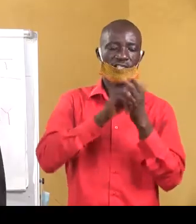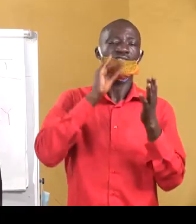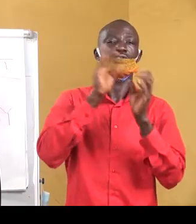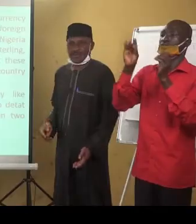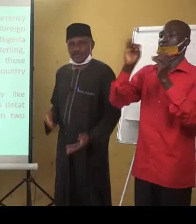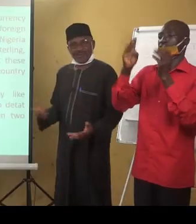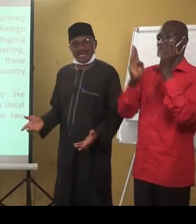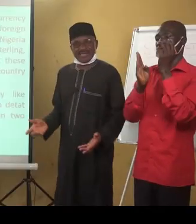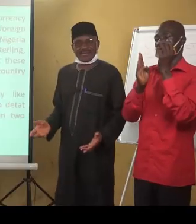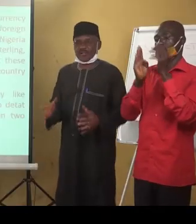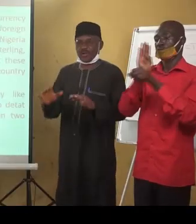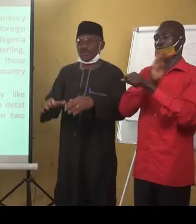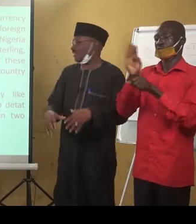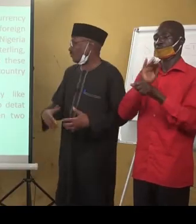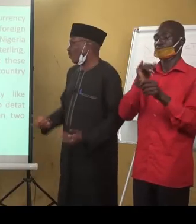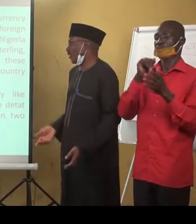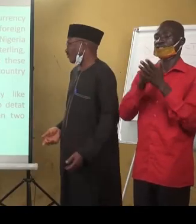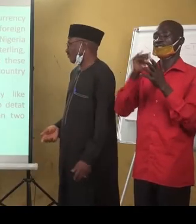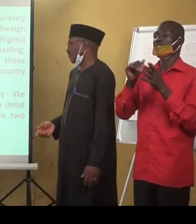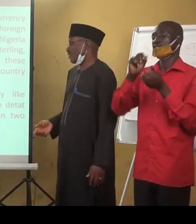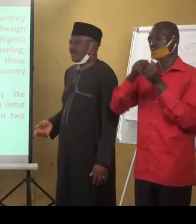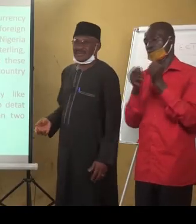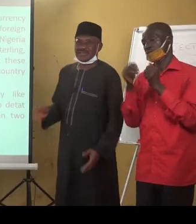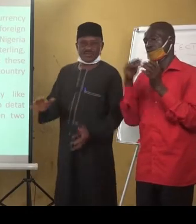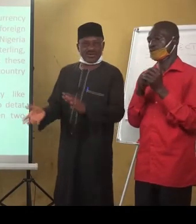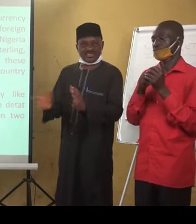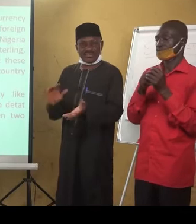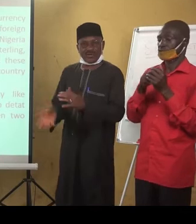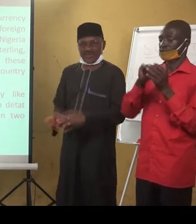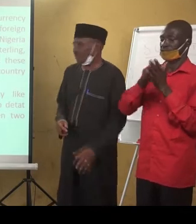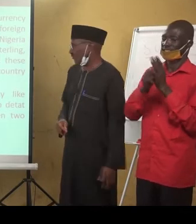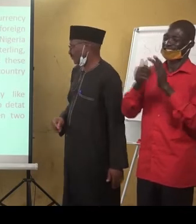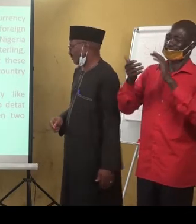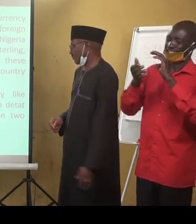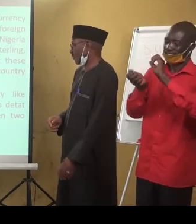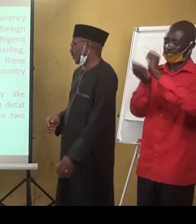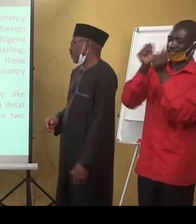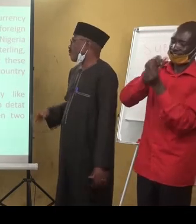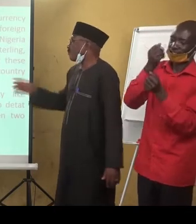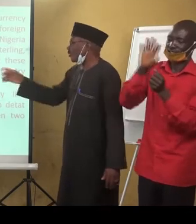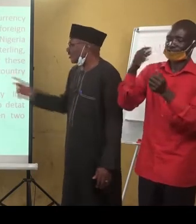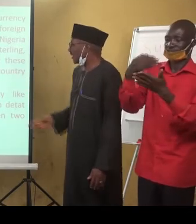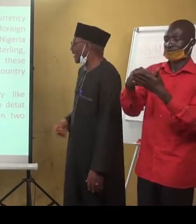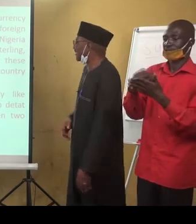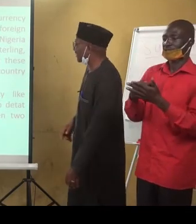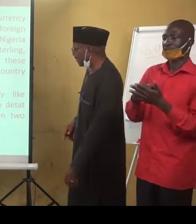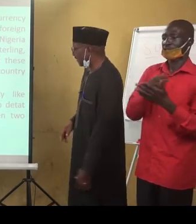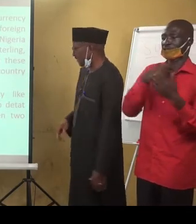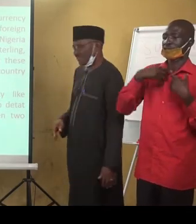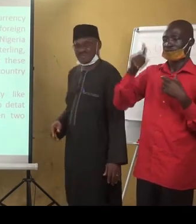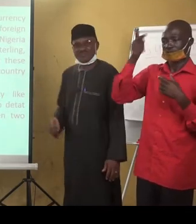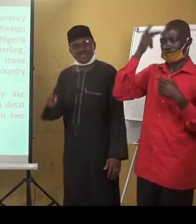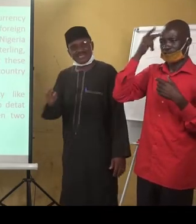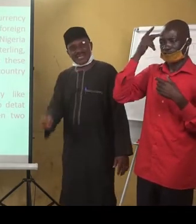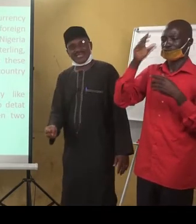business. Normally, it's always a problem, this currency conversion. Political